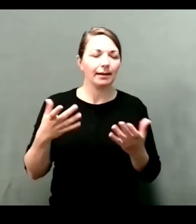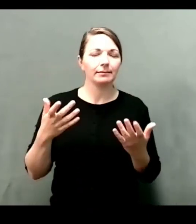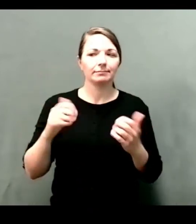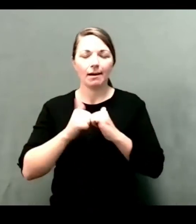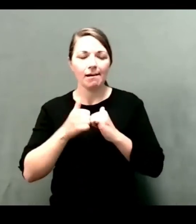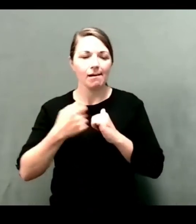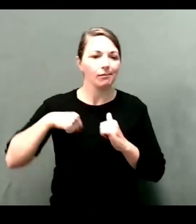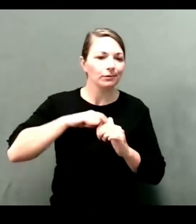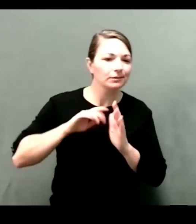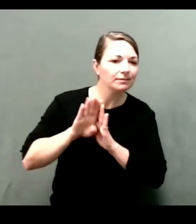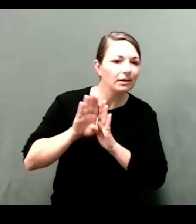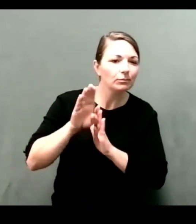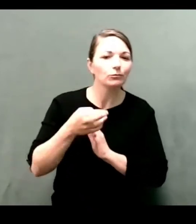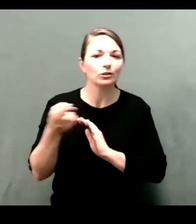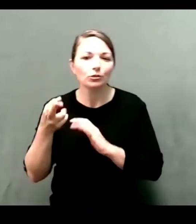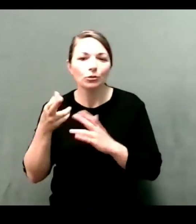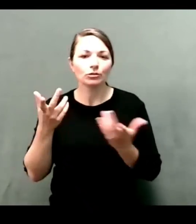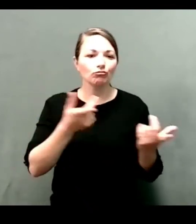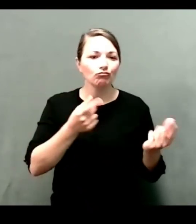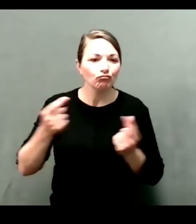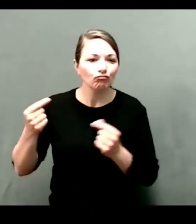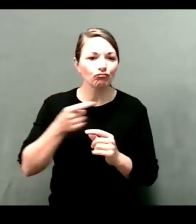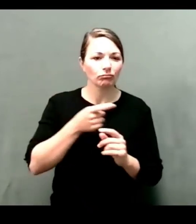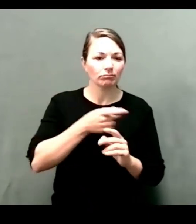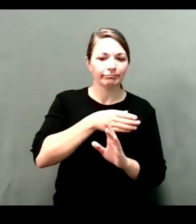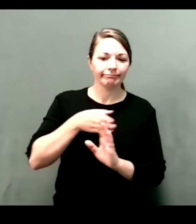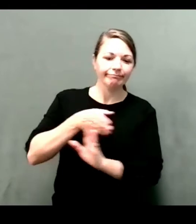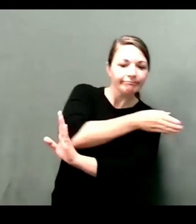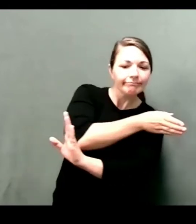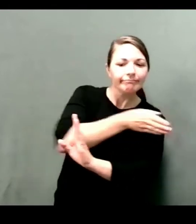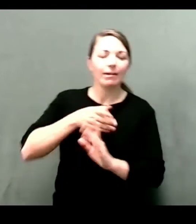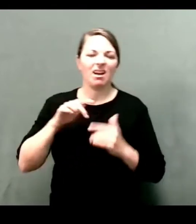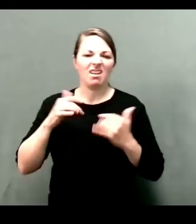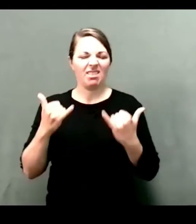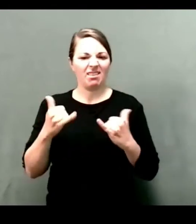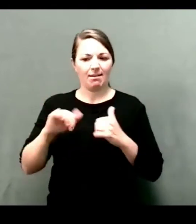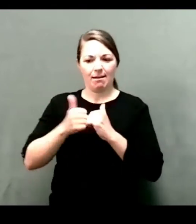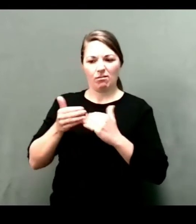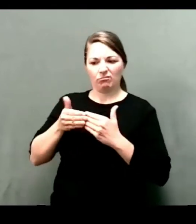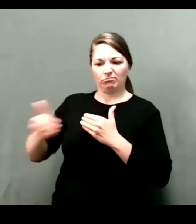here, how we developed these resources, and then some ideas about how to use this resource.